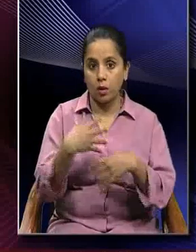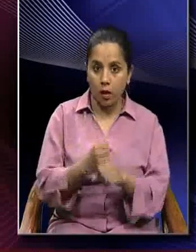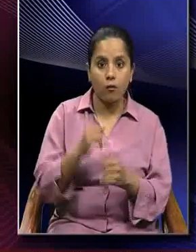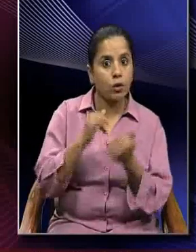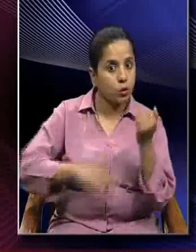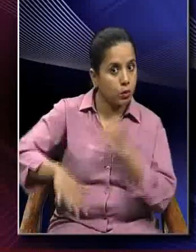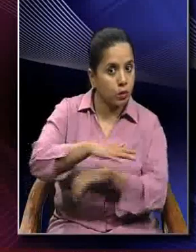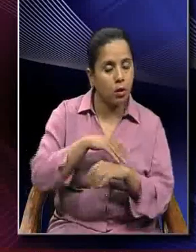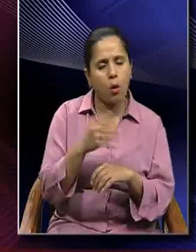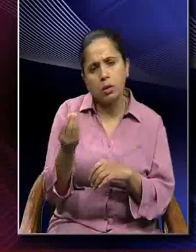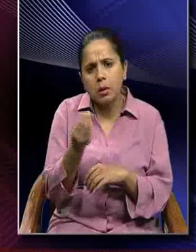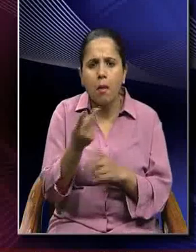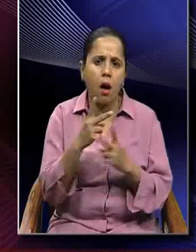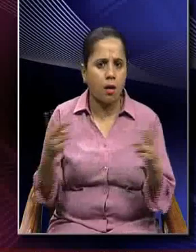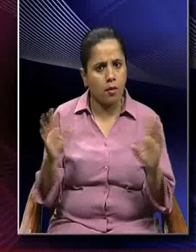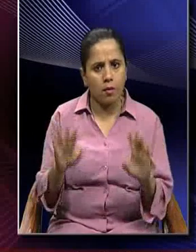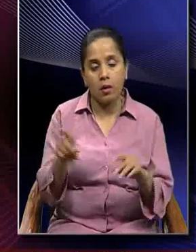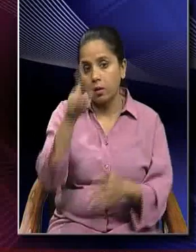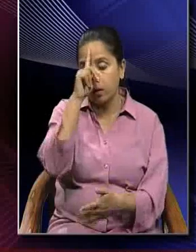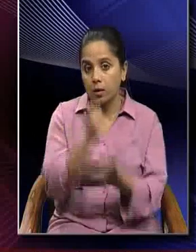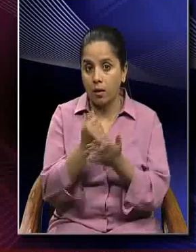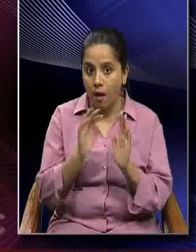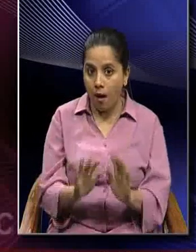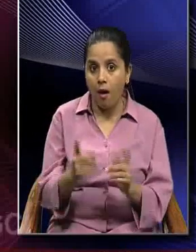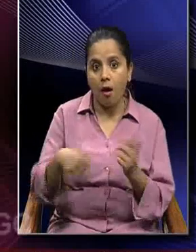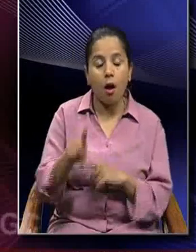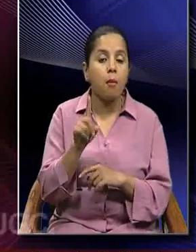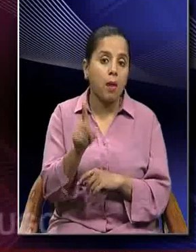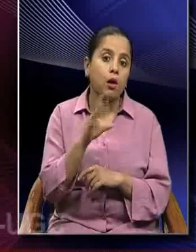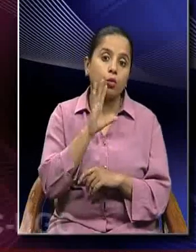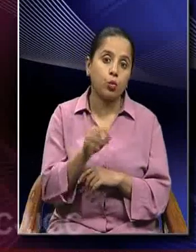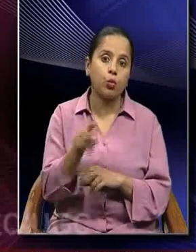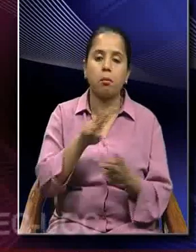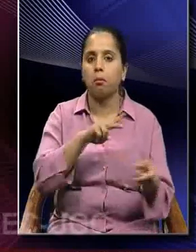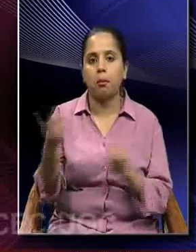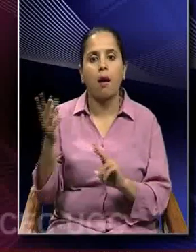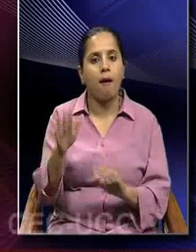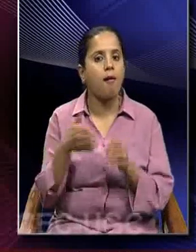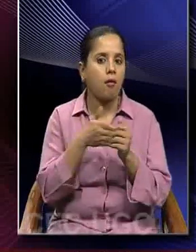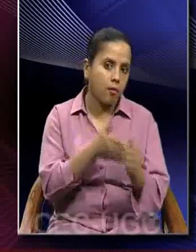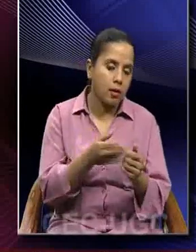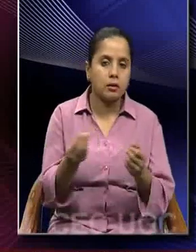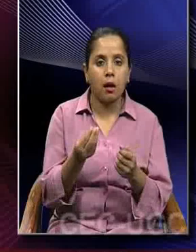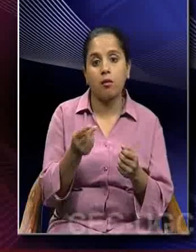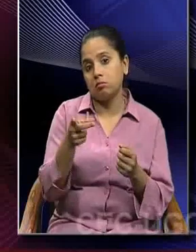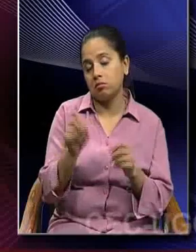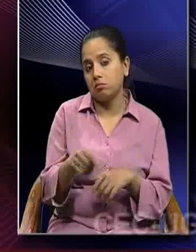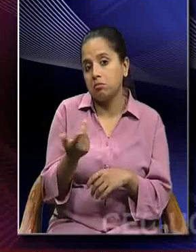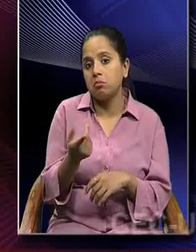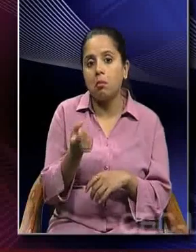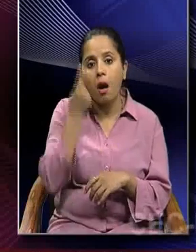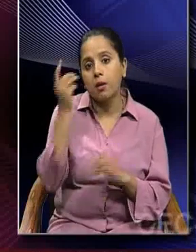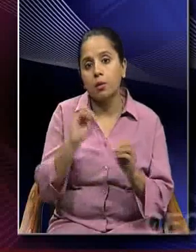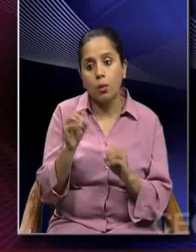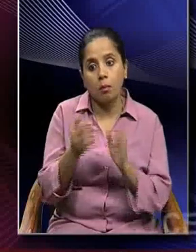society and vice versa. They are decision makers, but of course they are misled at times and can have unrealized